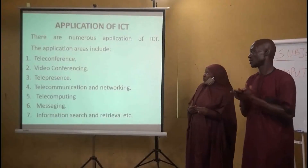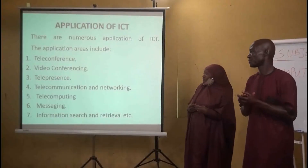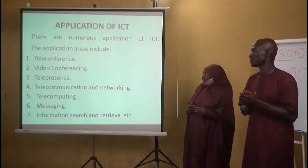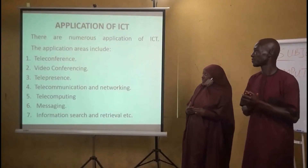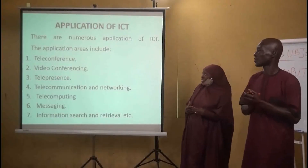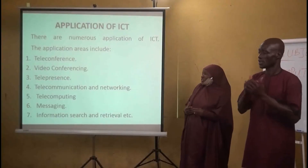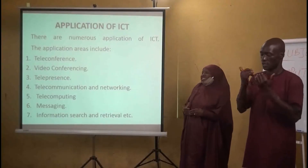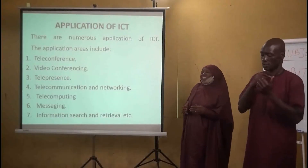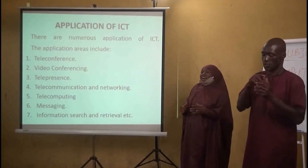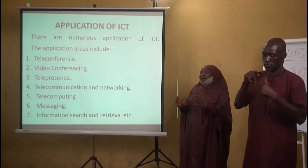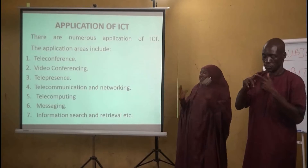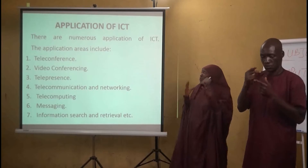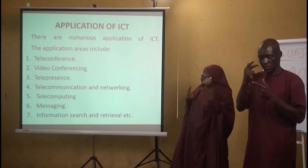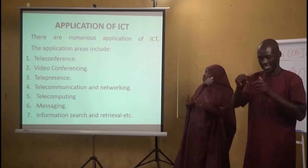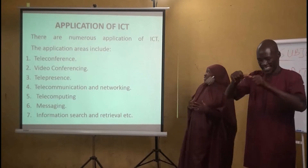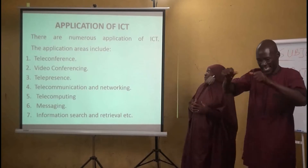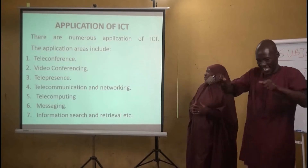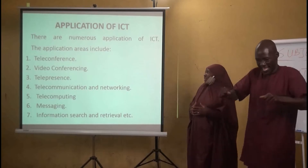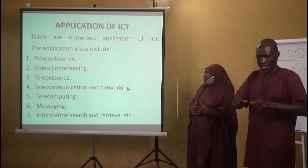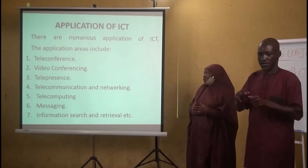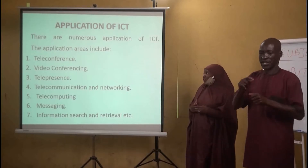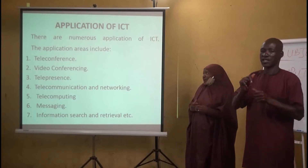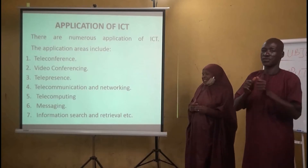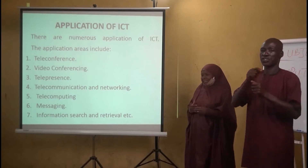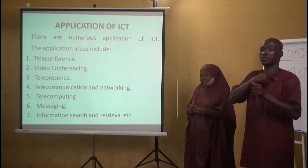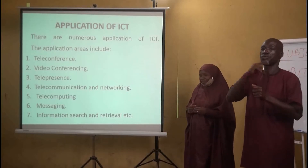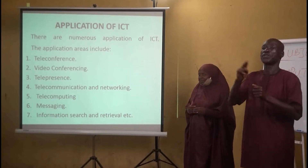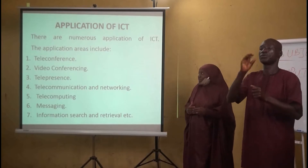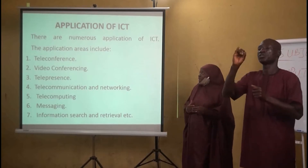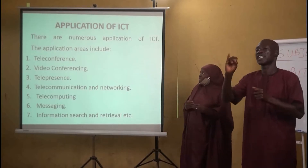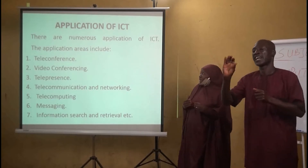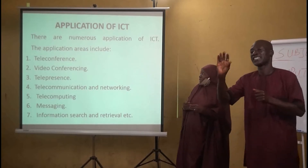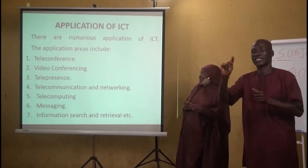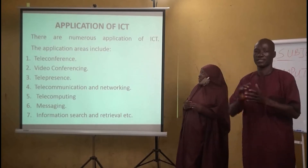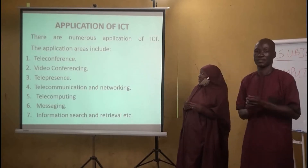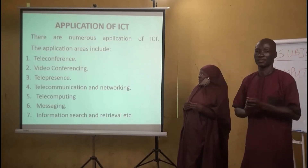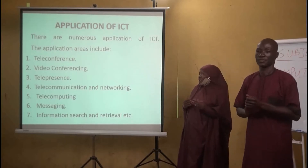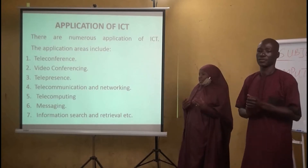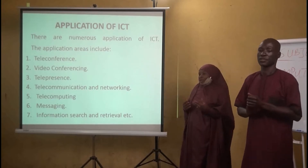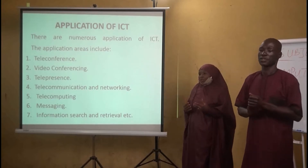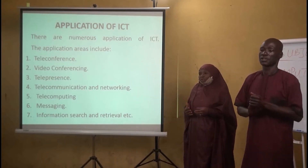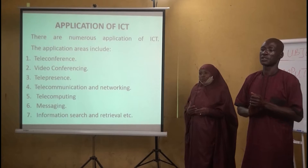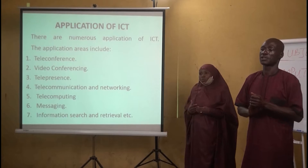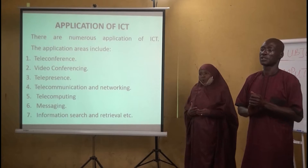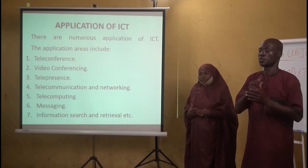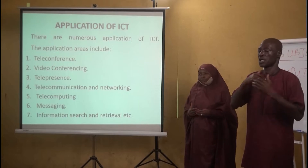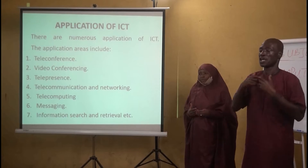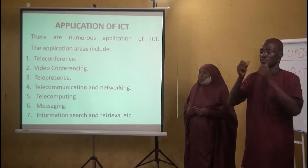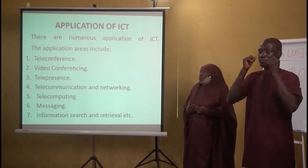the ICT, there are numerous applications of ICT. The application areas include 1, we